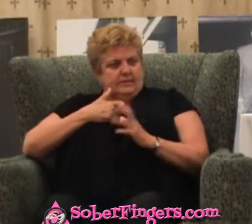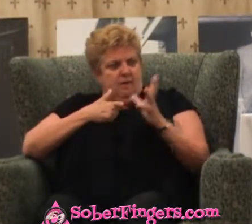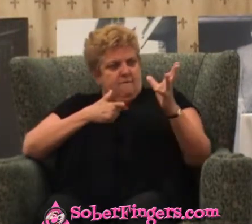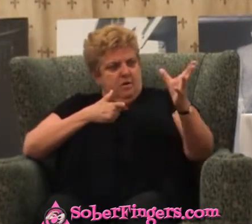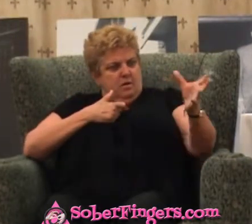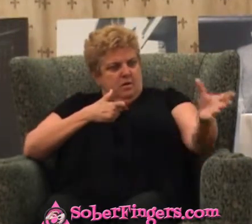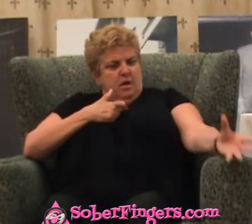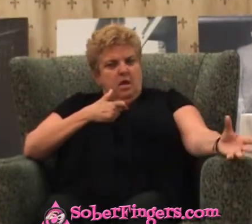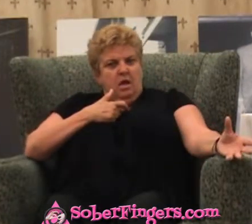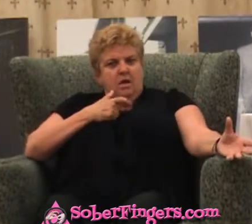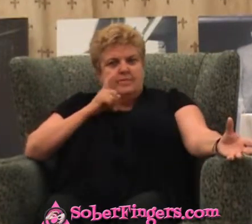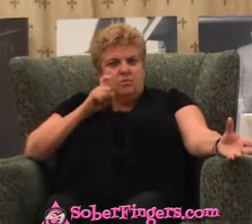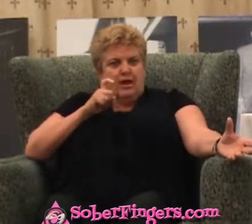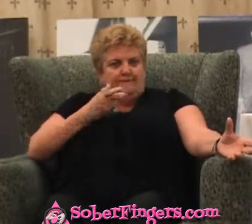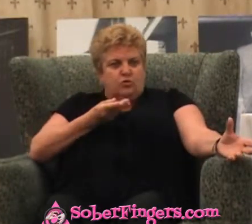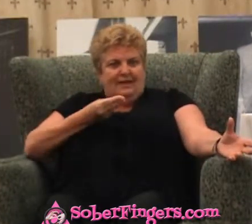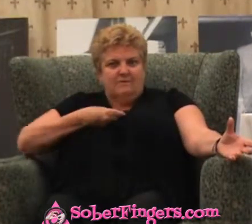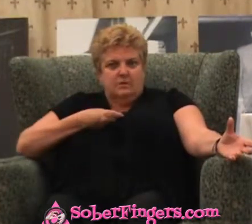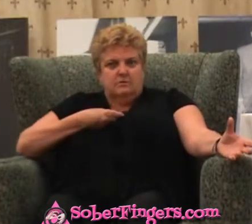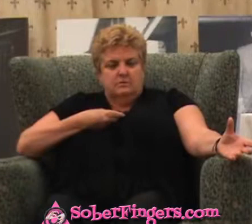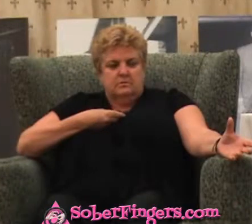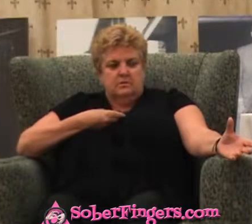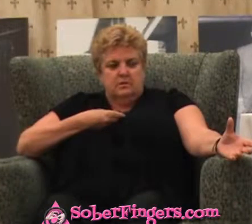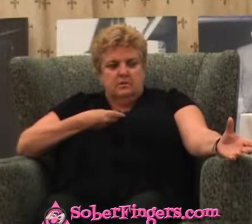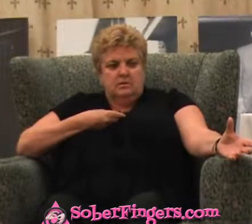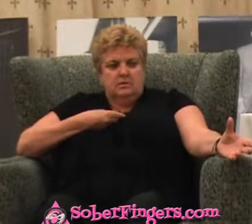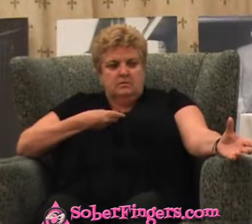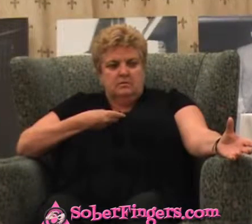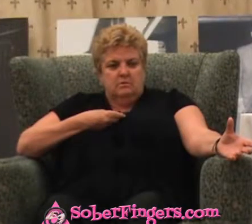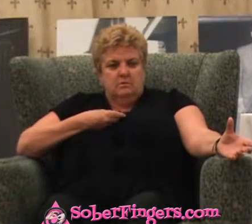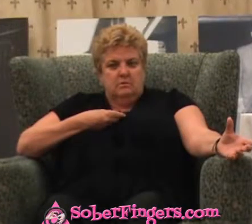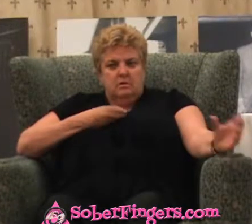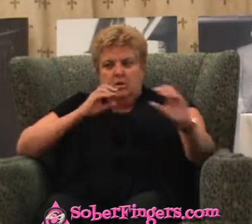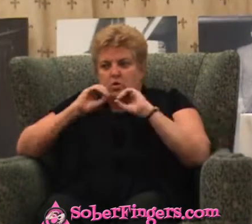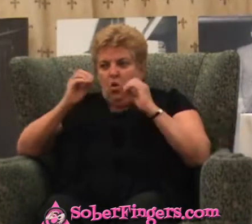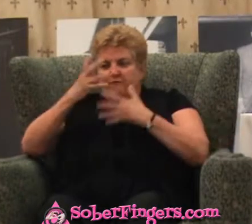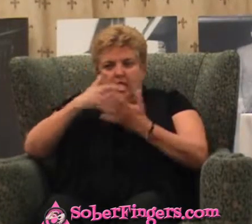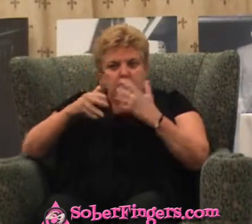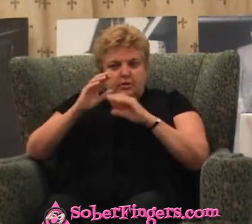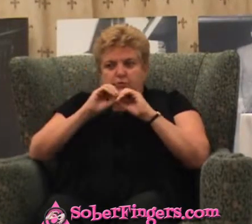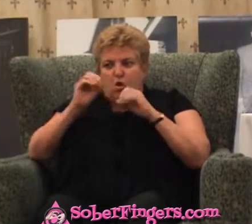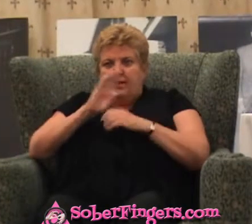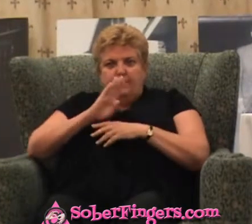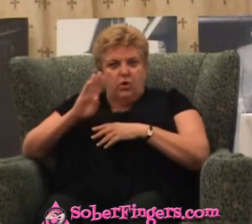it to me. There was no fellowship, no big book. I couldn't call my sponsor.